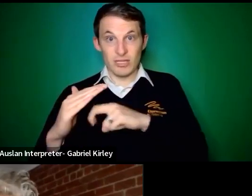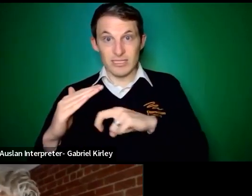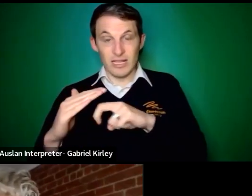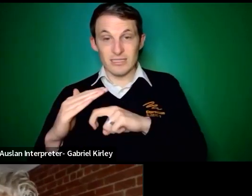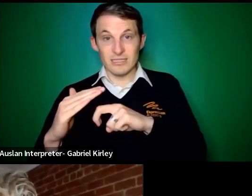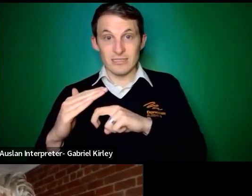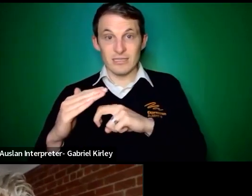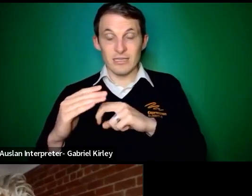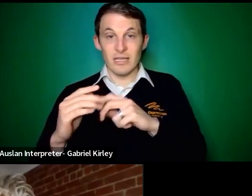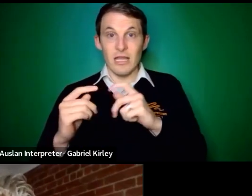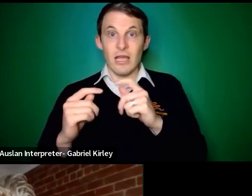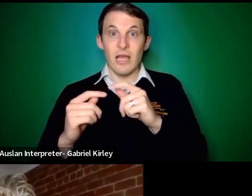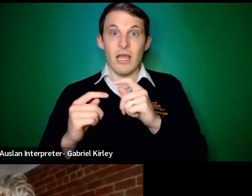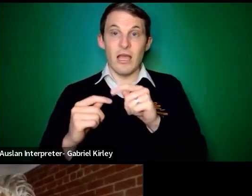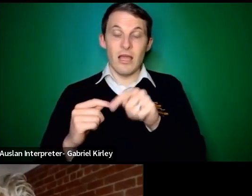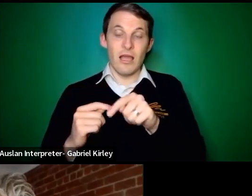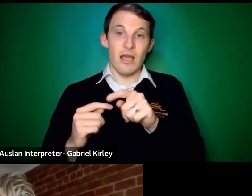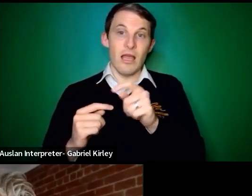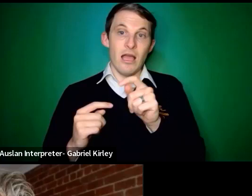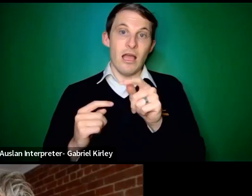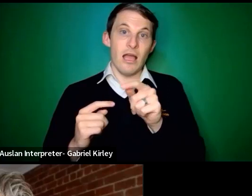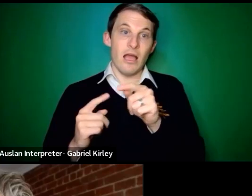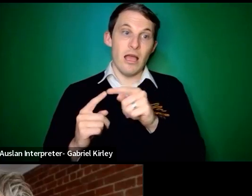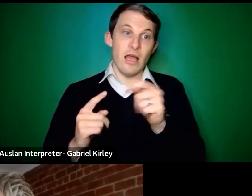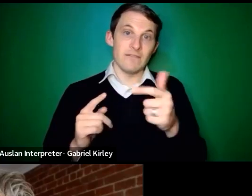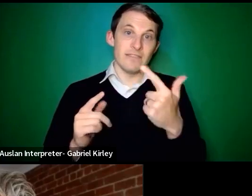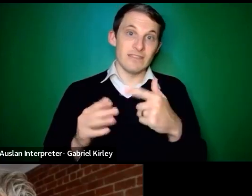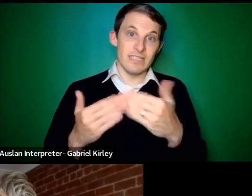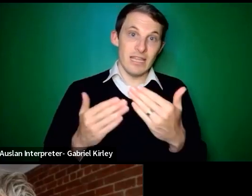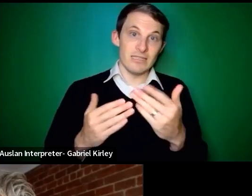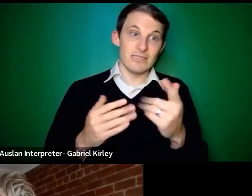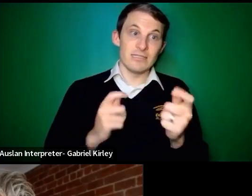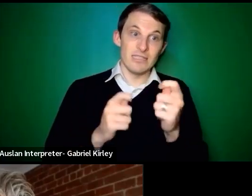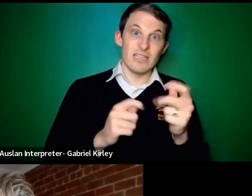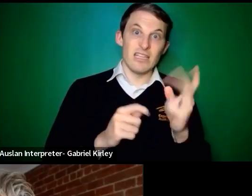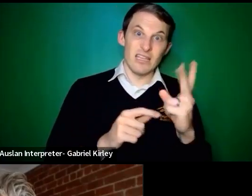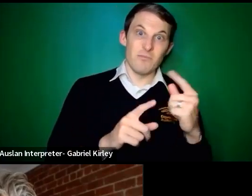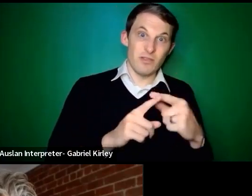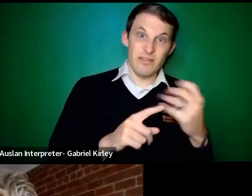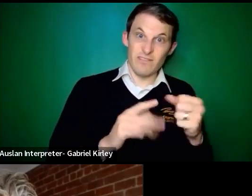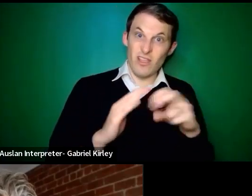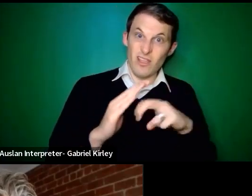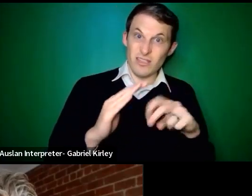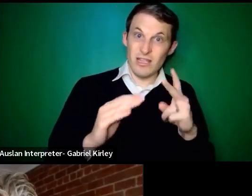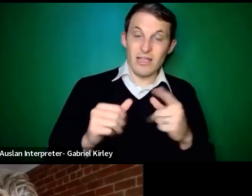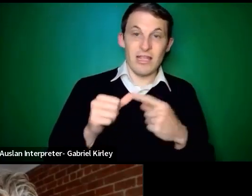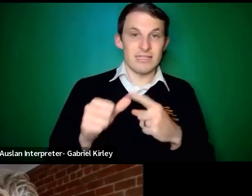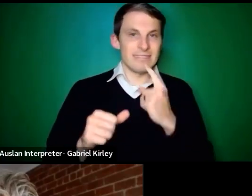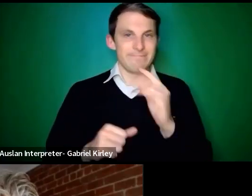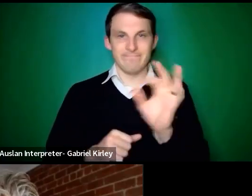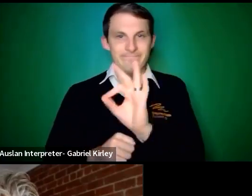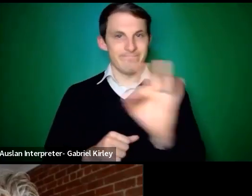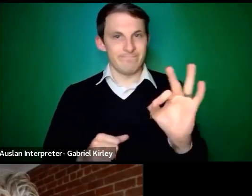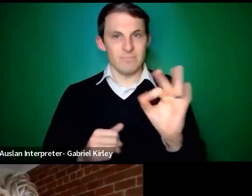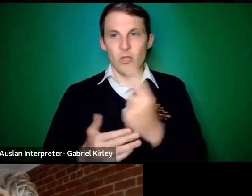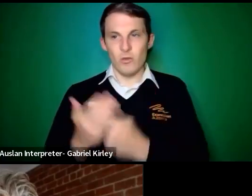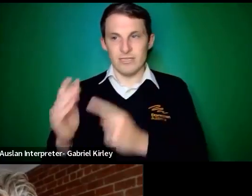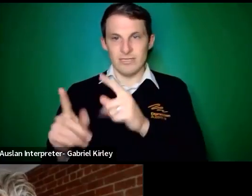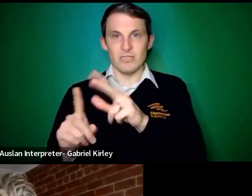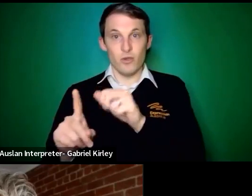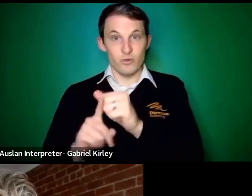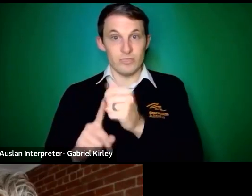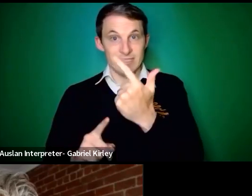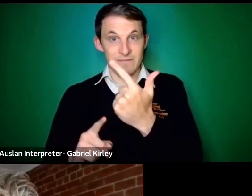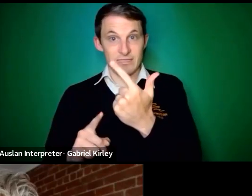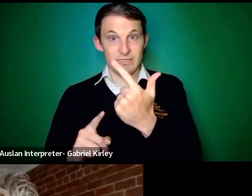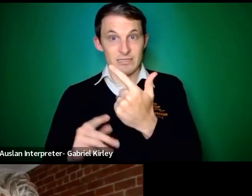no. So after 7 days, after that first test, the day you've taken it, we regard you as no longer infectious. And